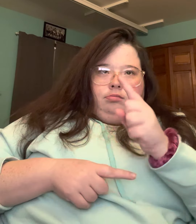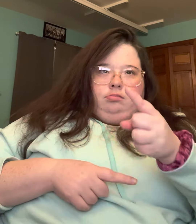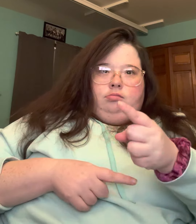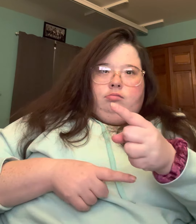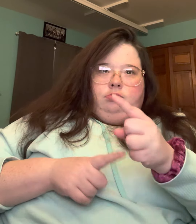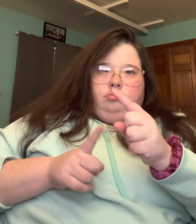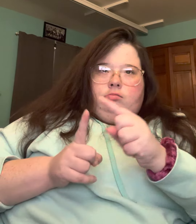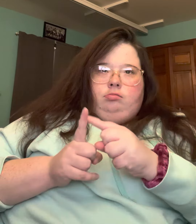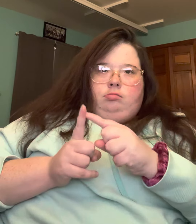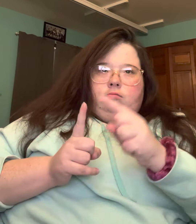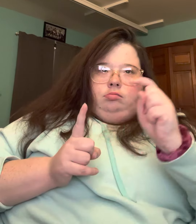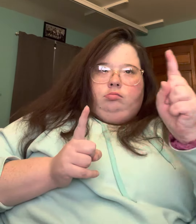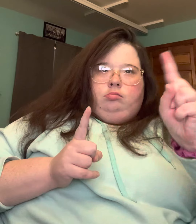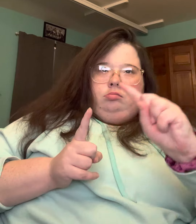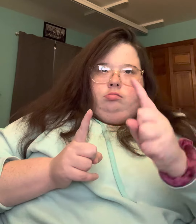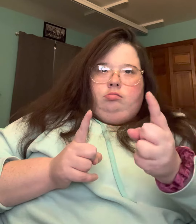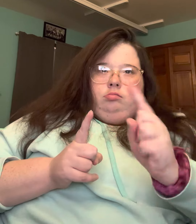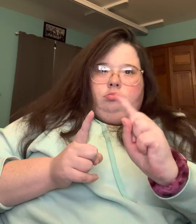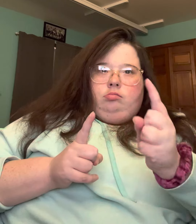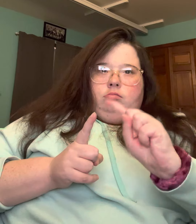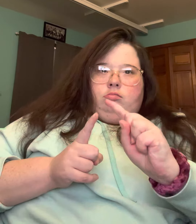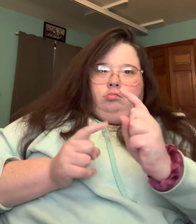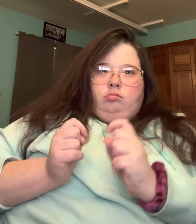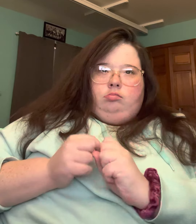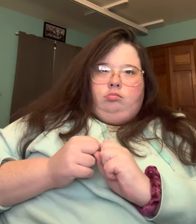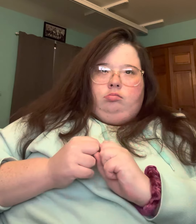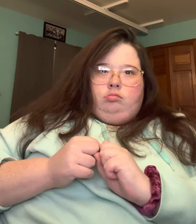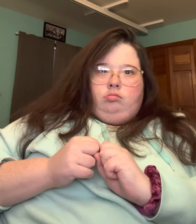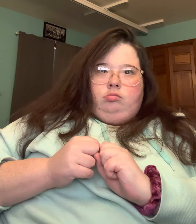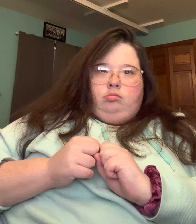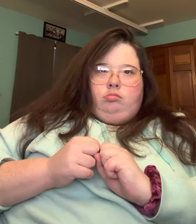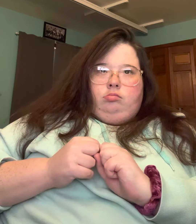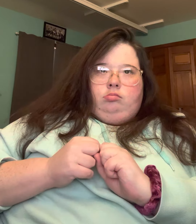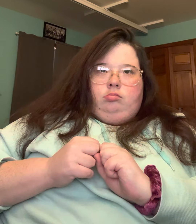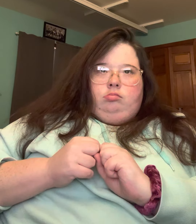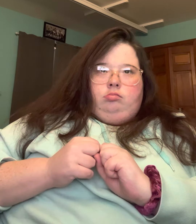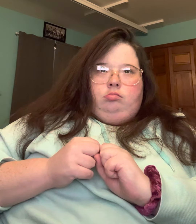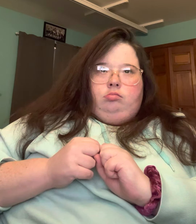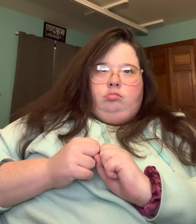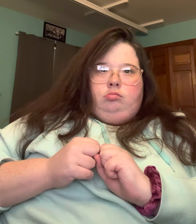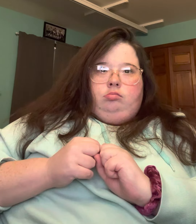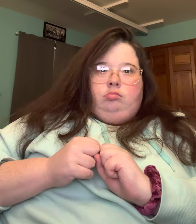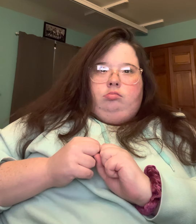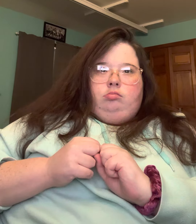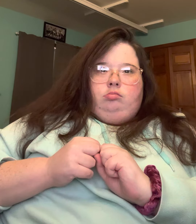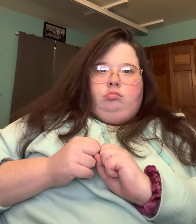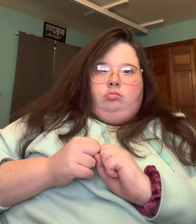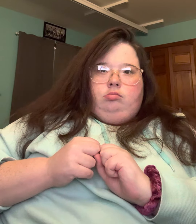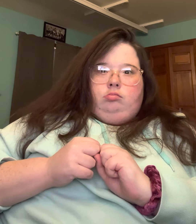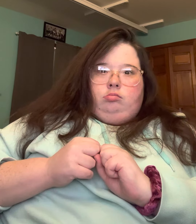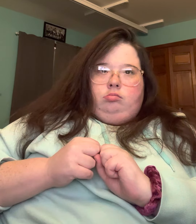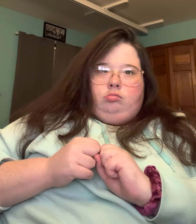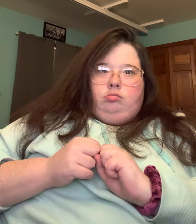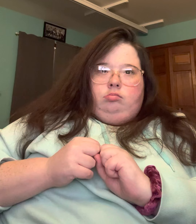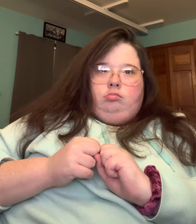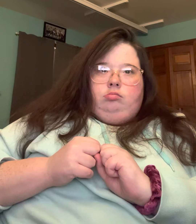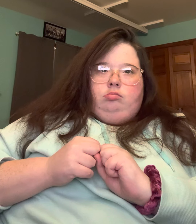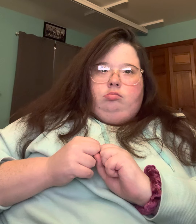You from where? Where are you from? Our next one is how are you?